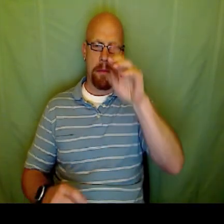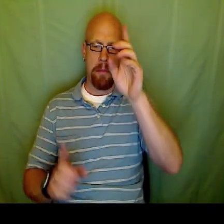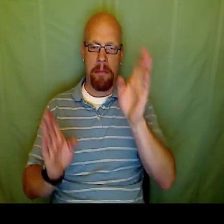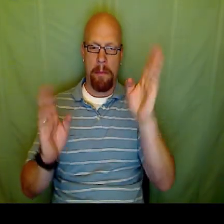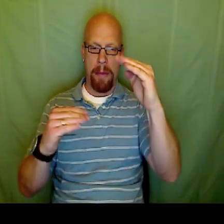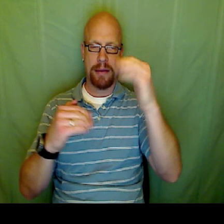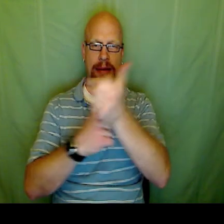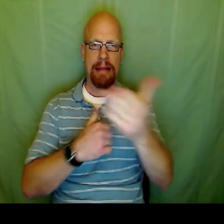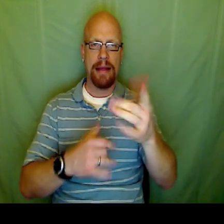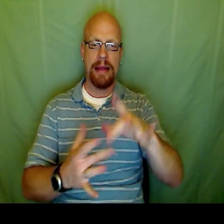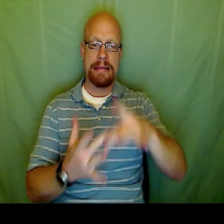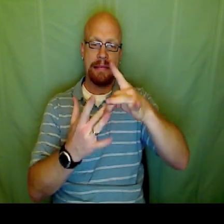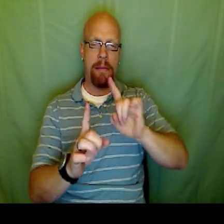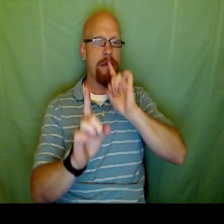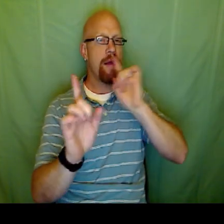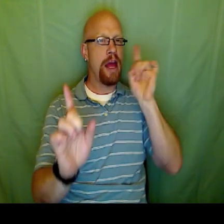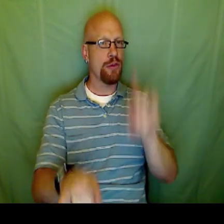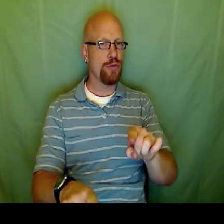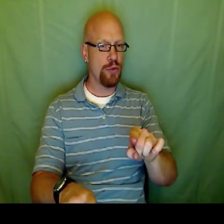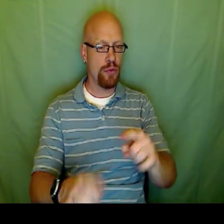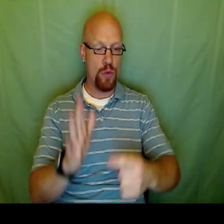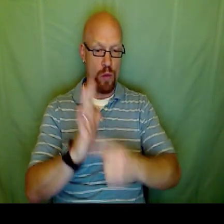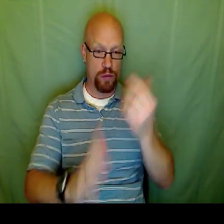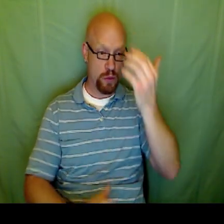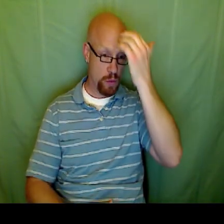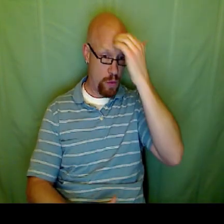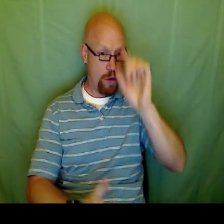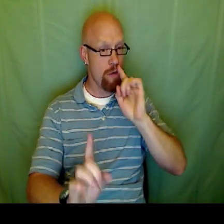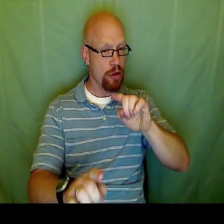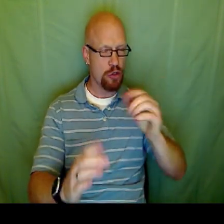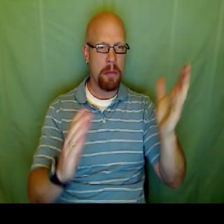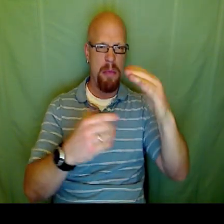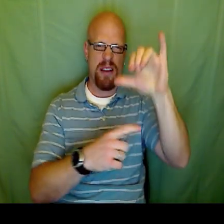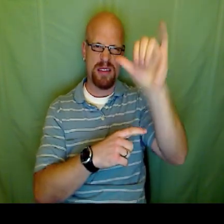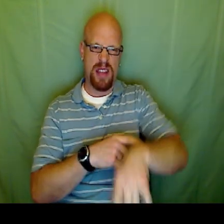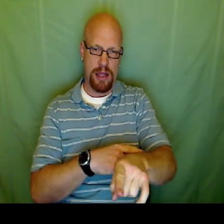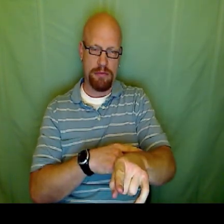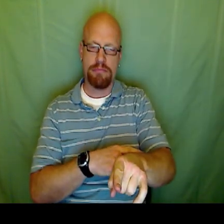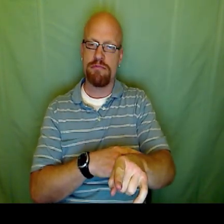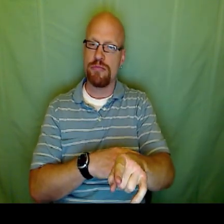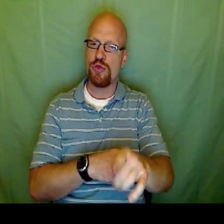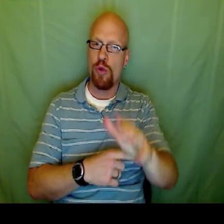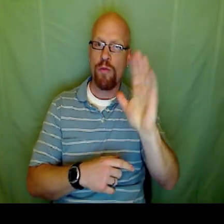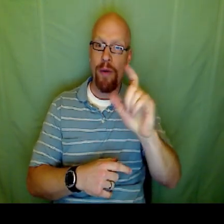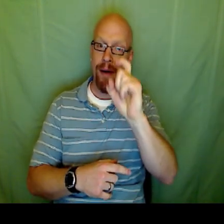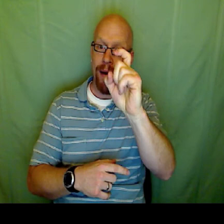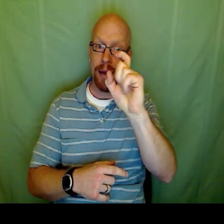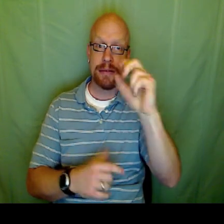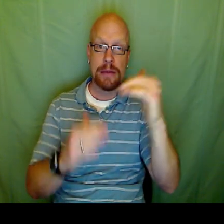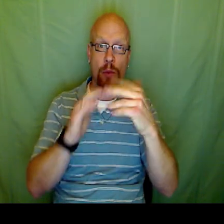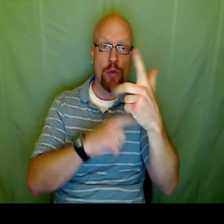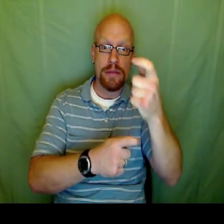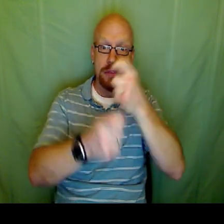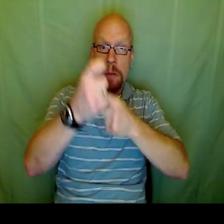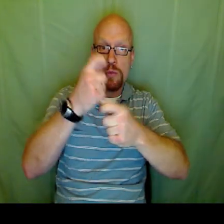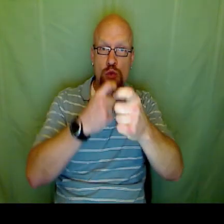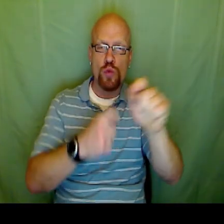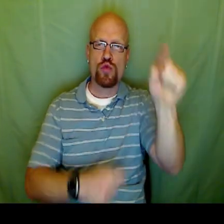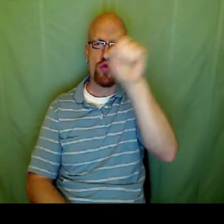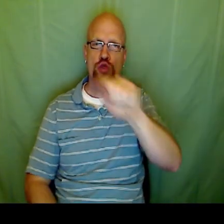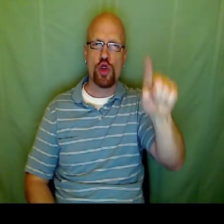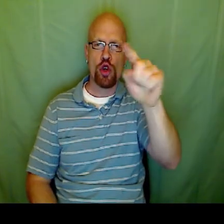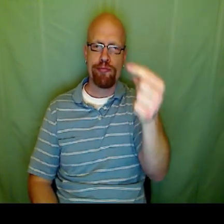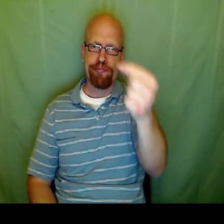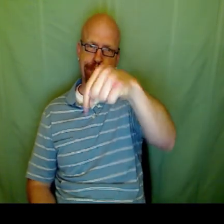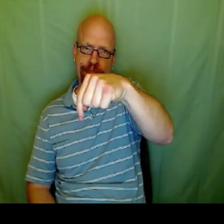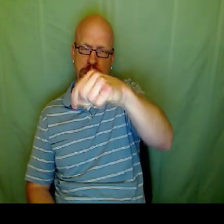Thank tend to box my answer only. My solution, not my checks, not my other intermediate answers,